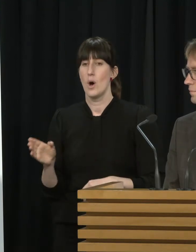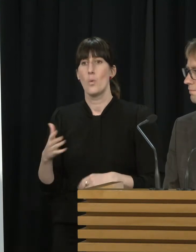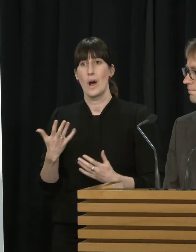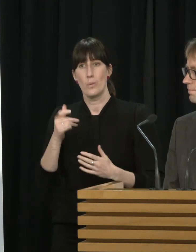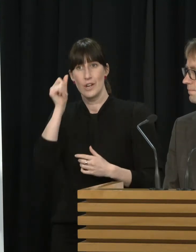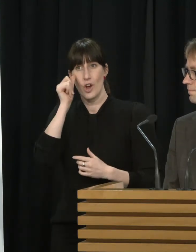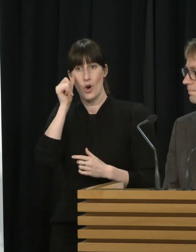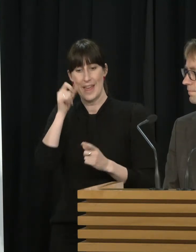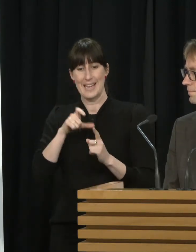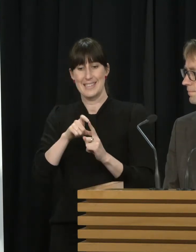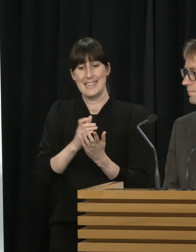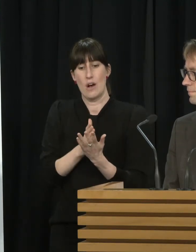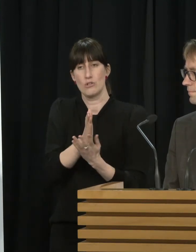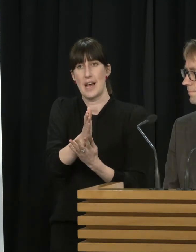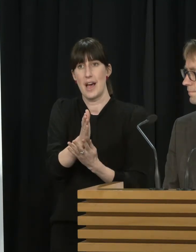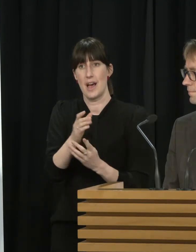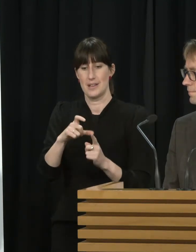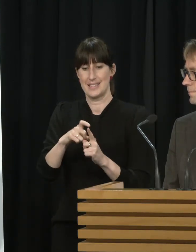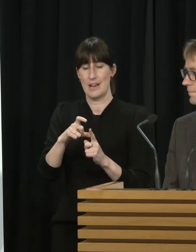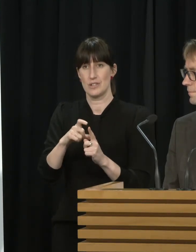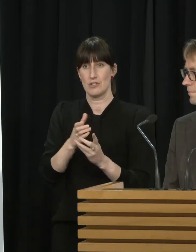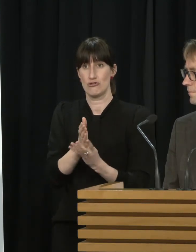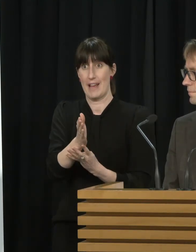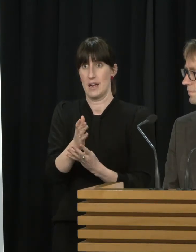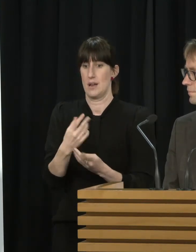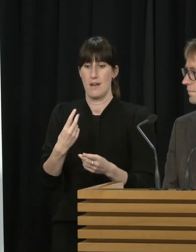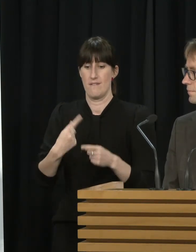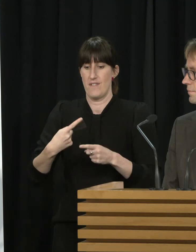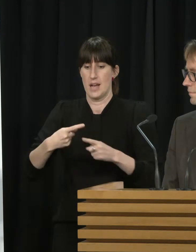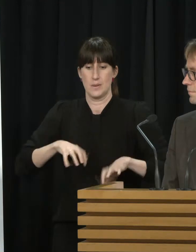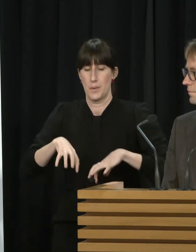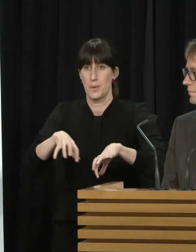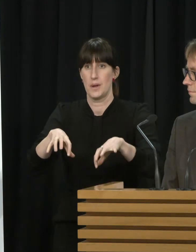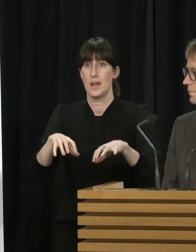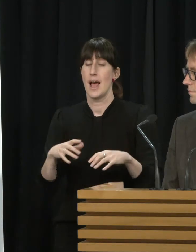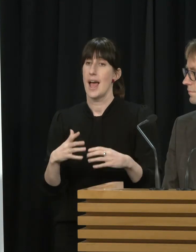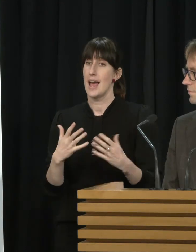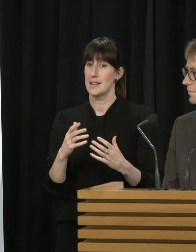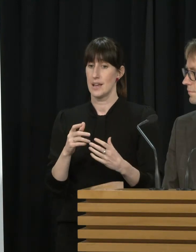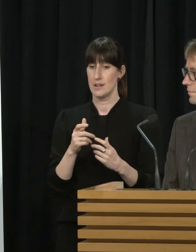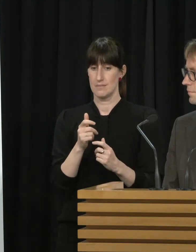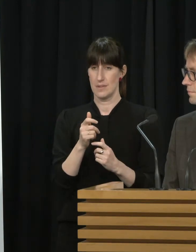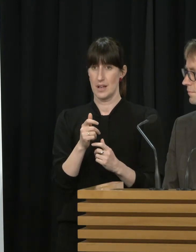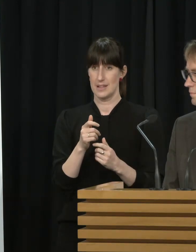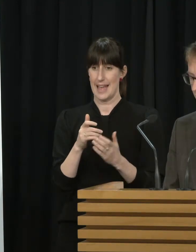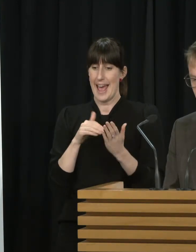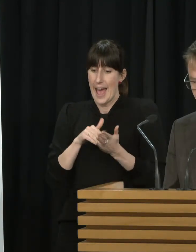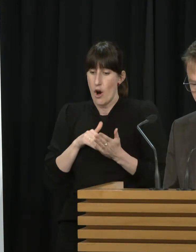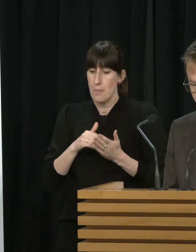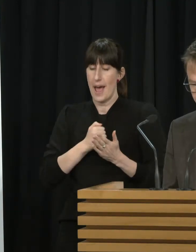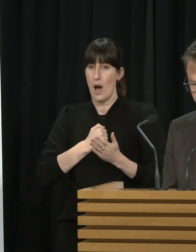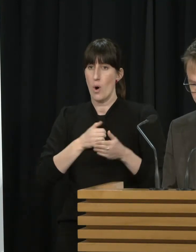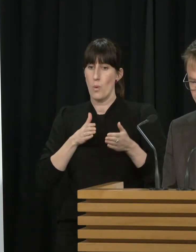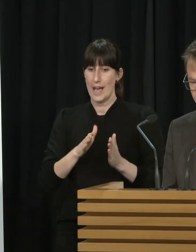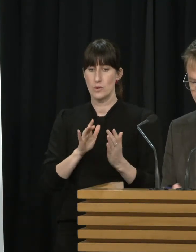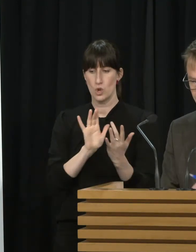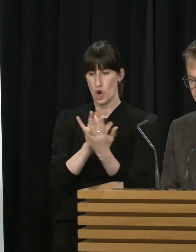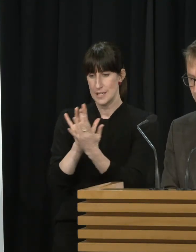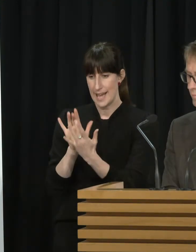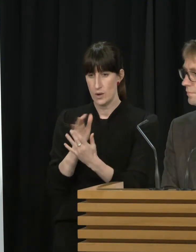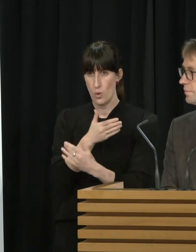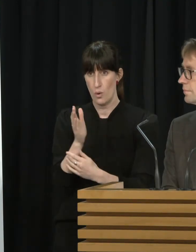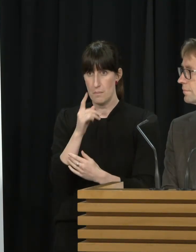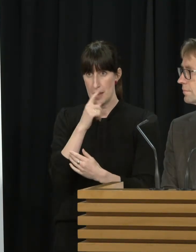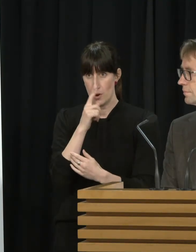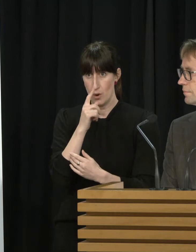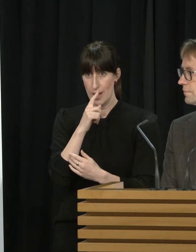fast as well. And one of the ways that we can assist the contact tracing to be effective is to limit the movement of people